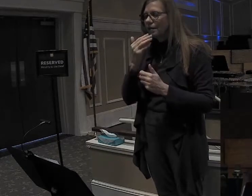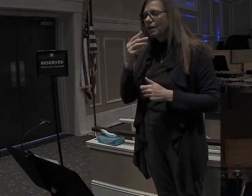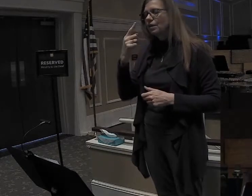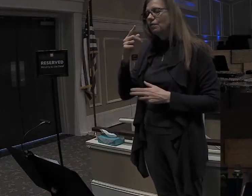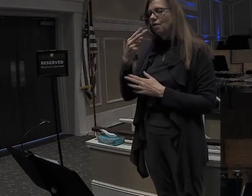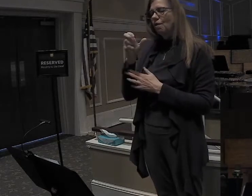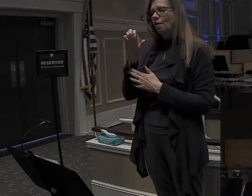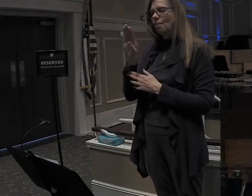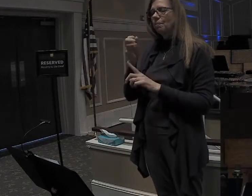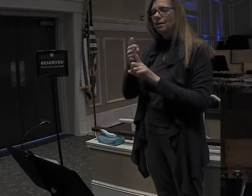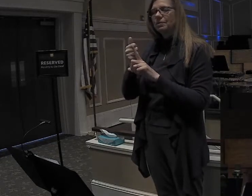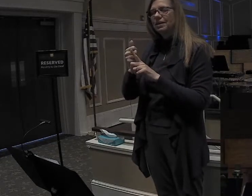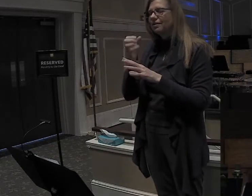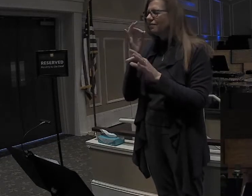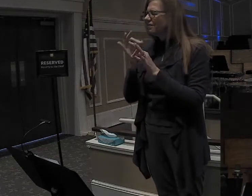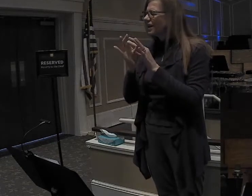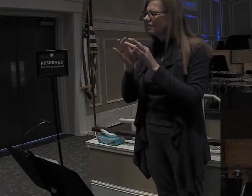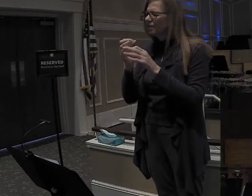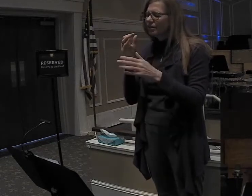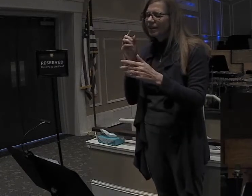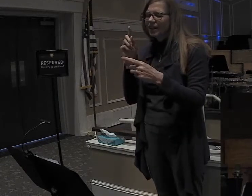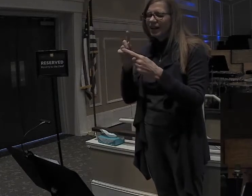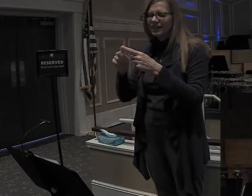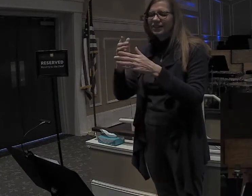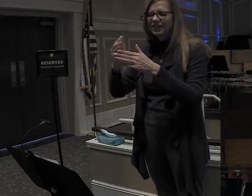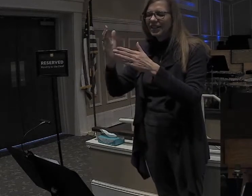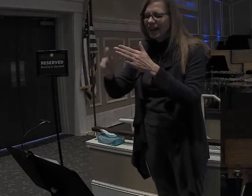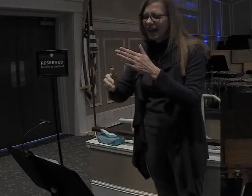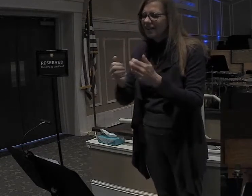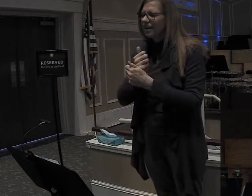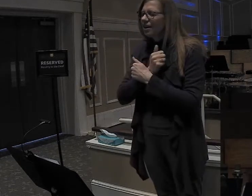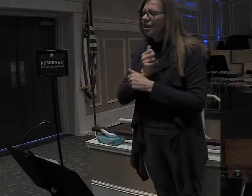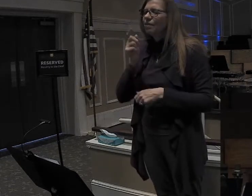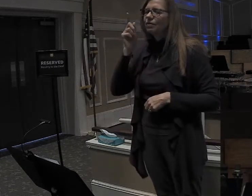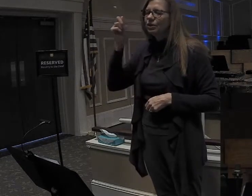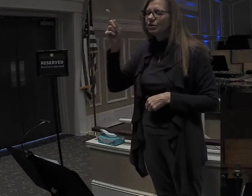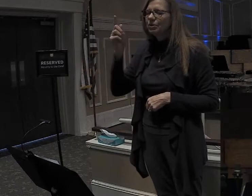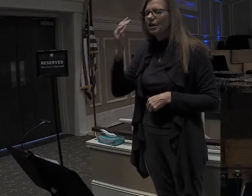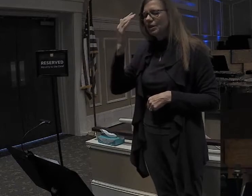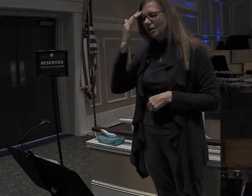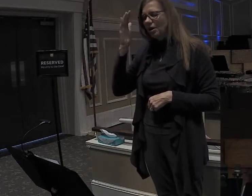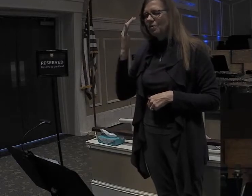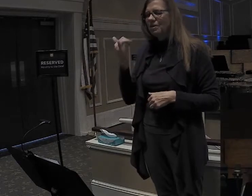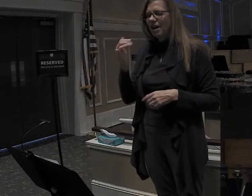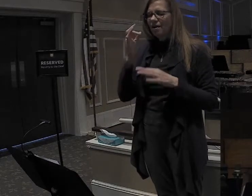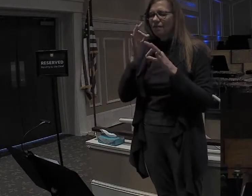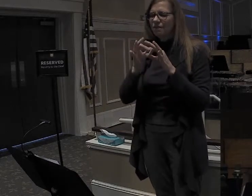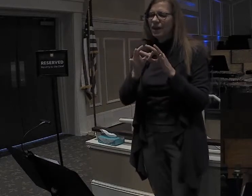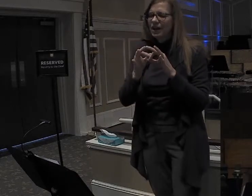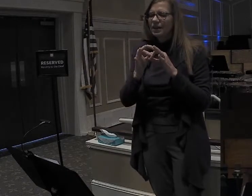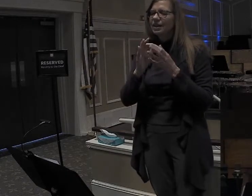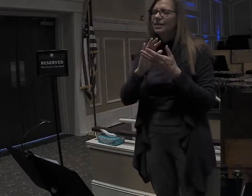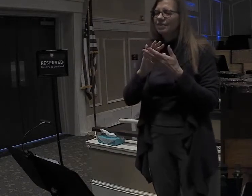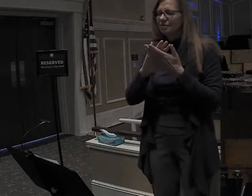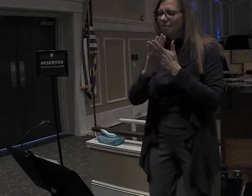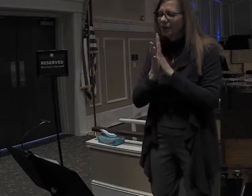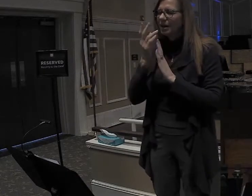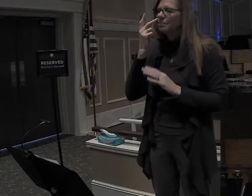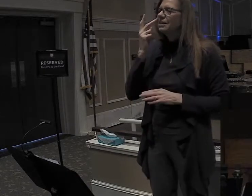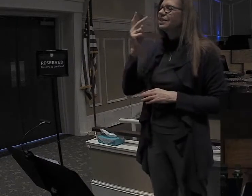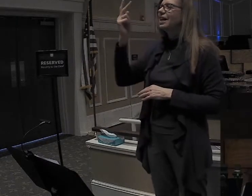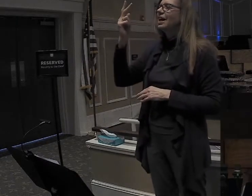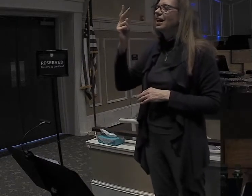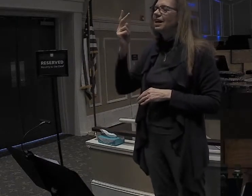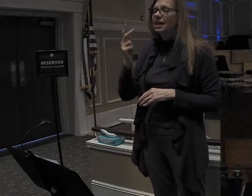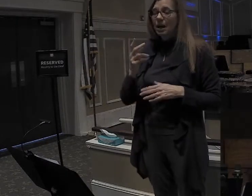was faithful to the very end, loved you, and we know today his faith has become sight. To be